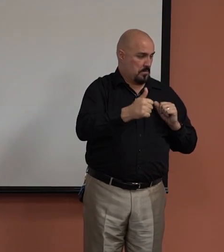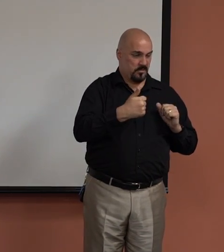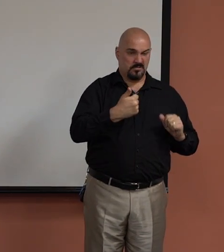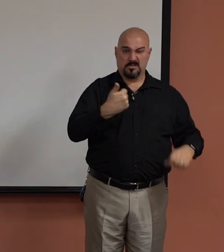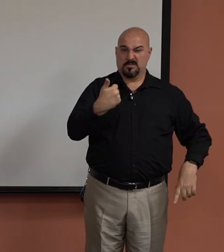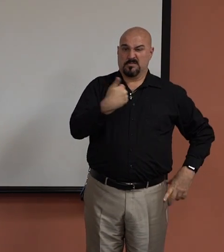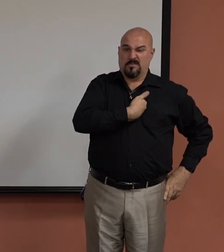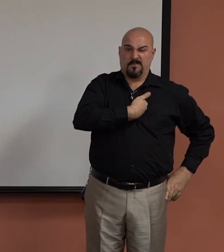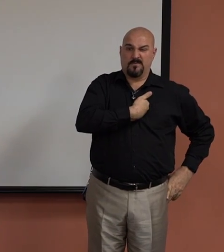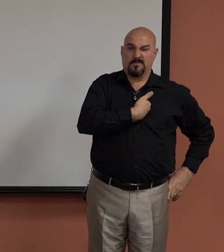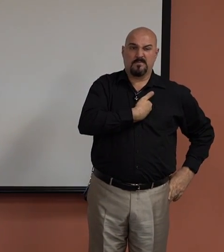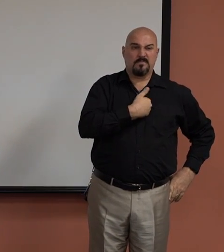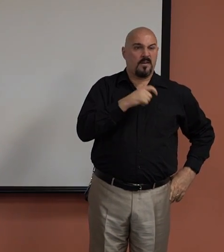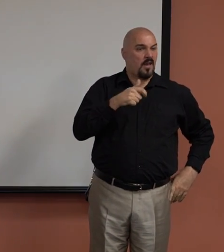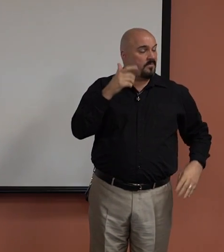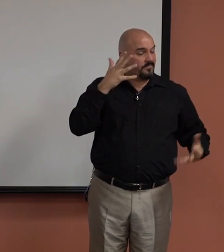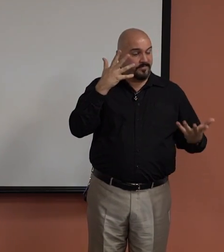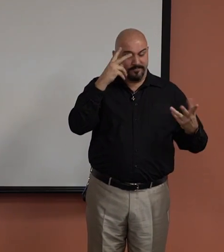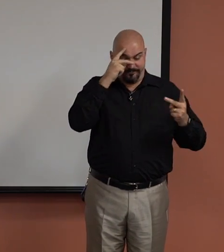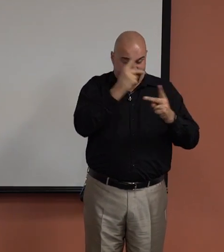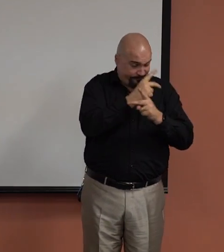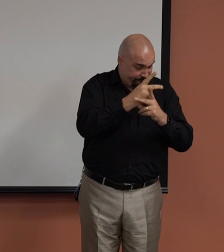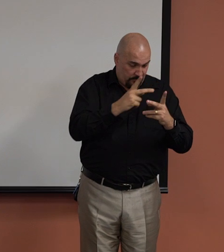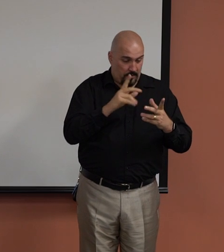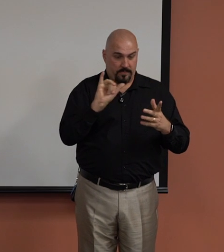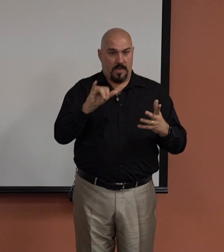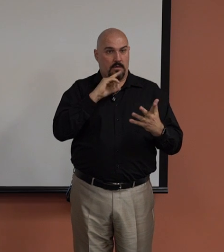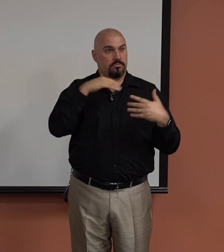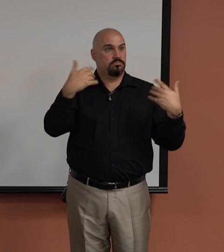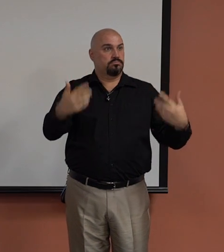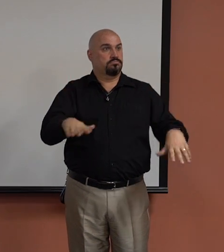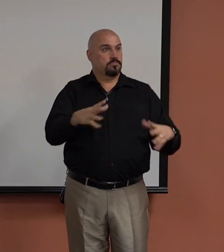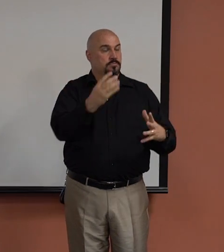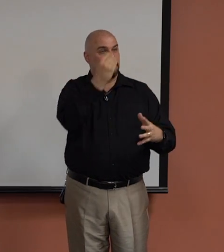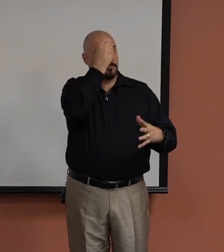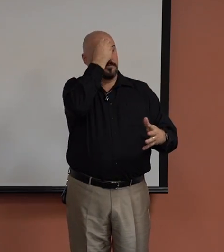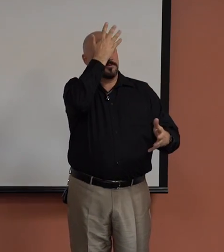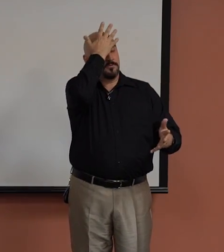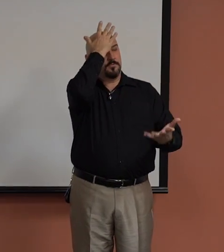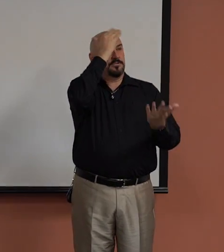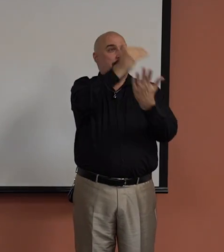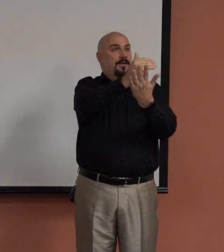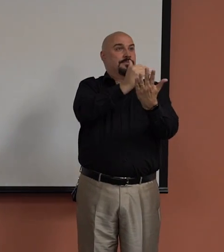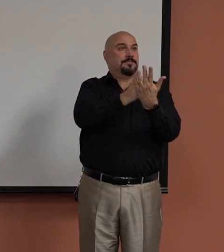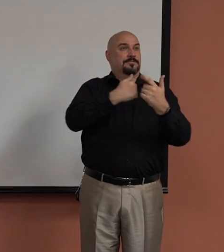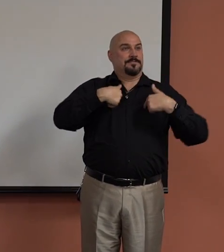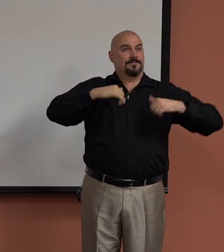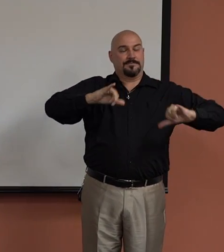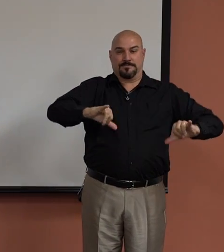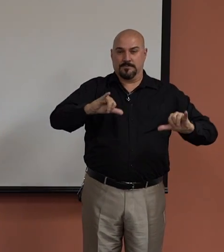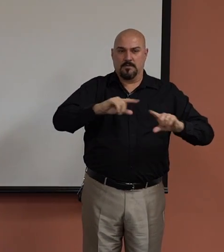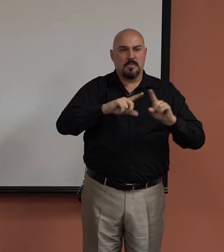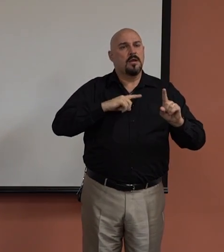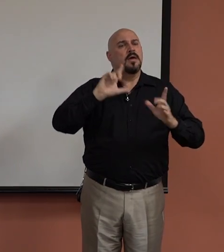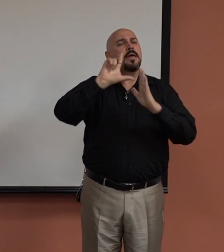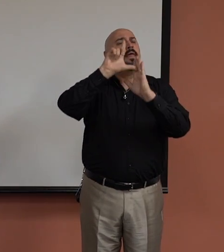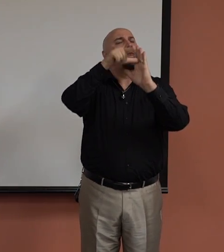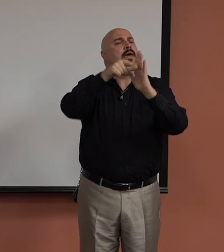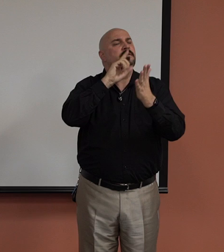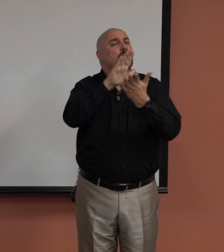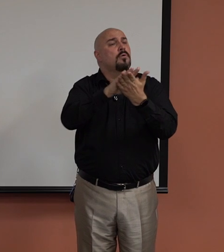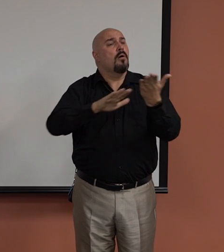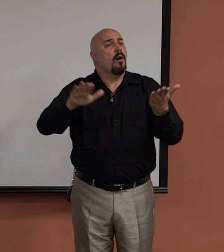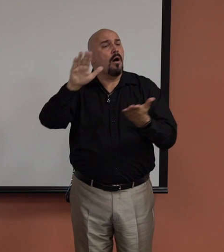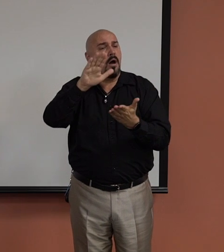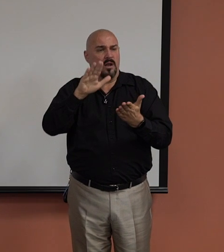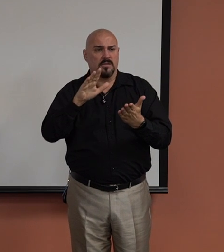on in college where I really needed more of that training. So I wasn't your